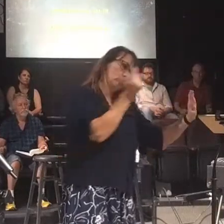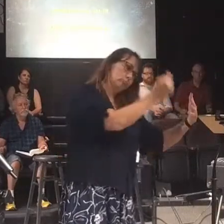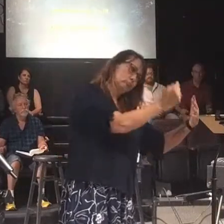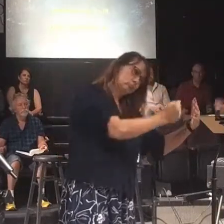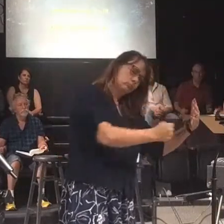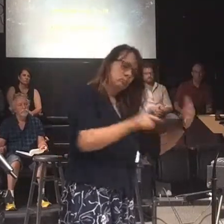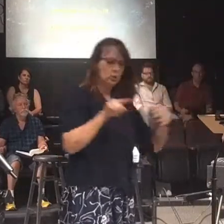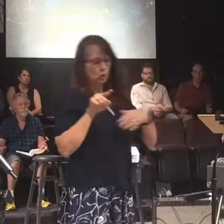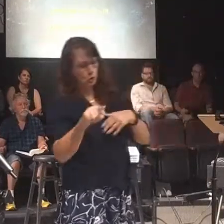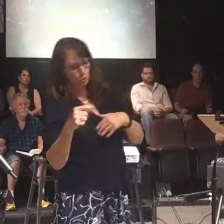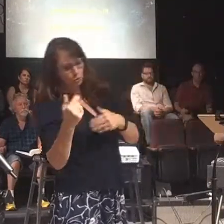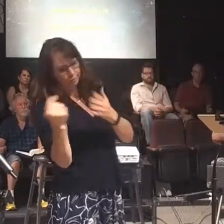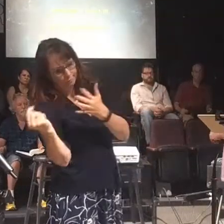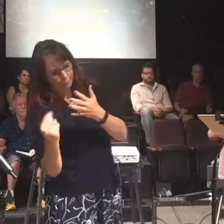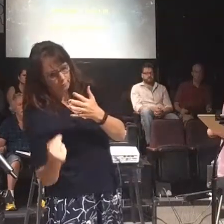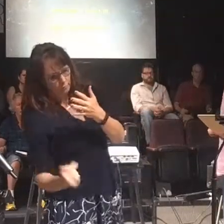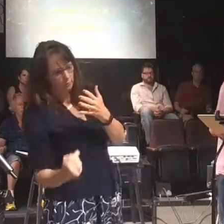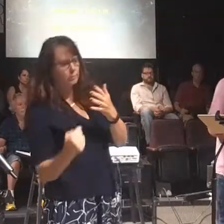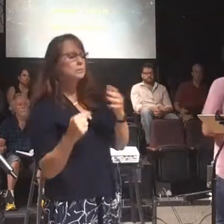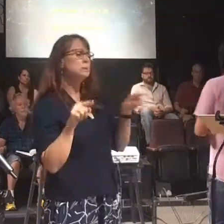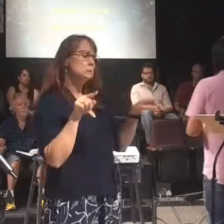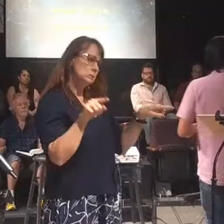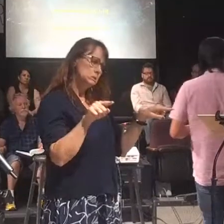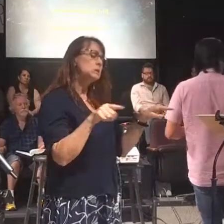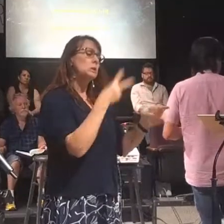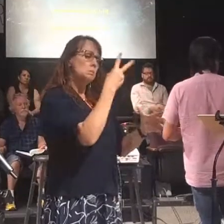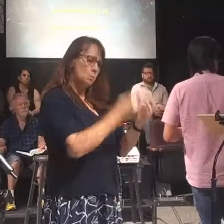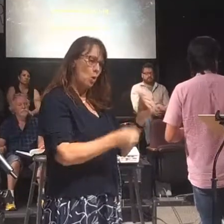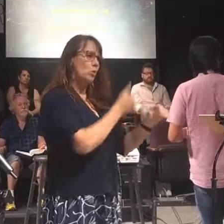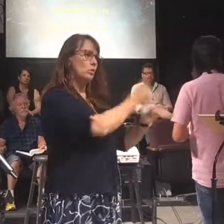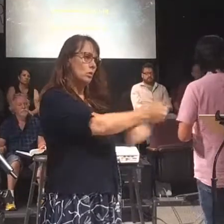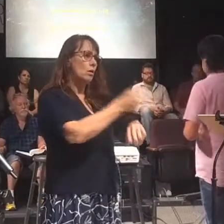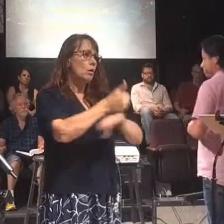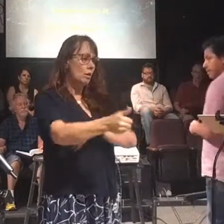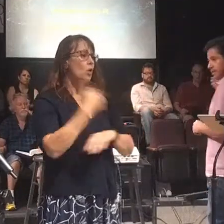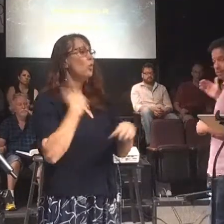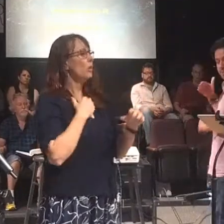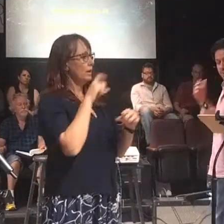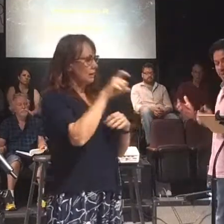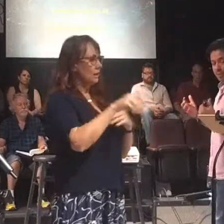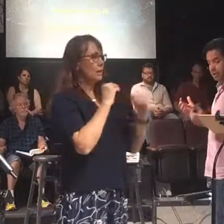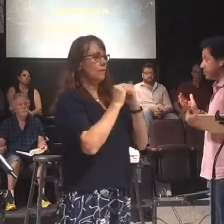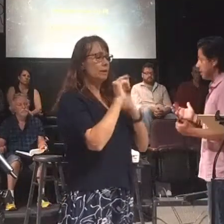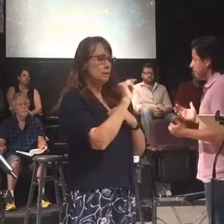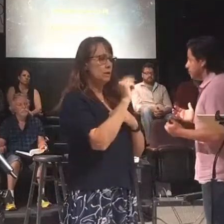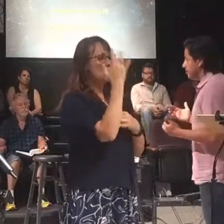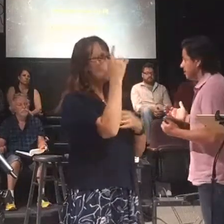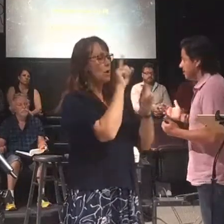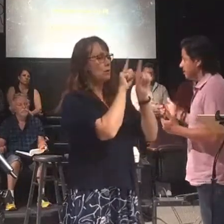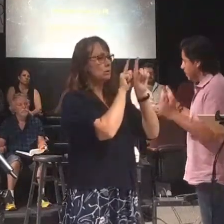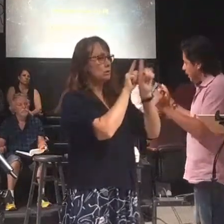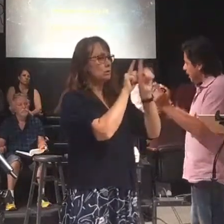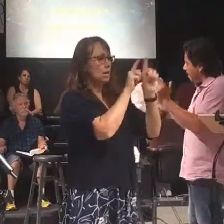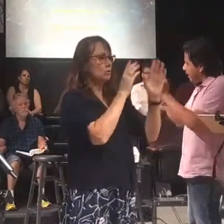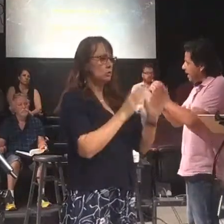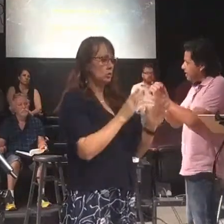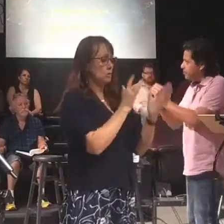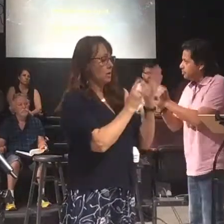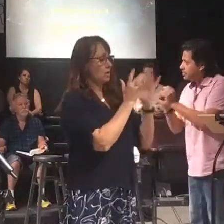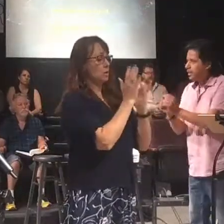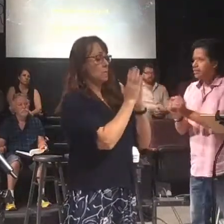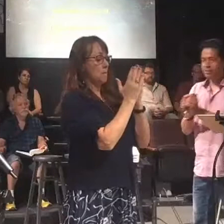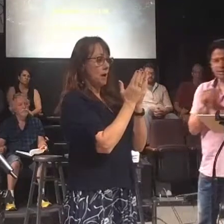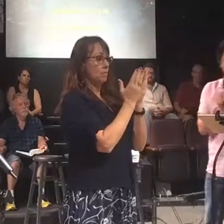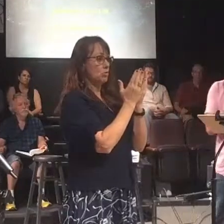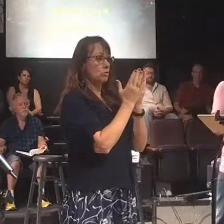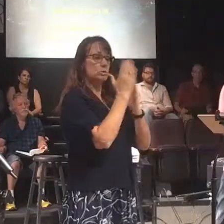you know, we need to fix this. And that's why we have discipleship. That's why we have the Bible as our standard. We can come back to